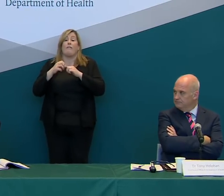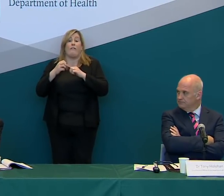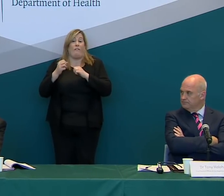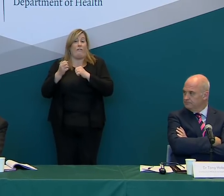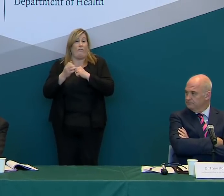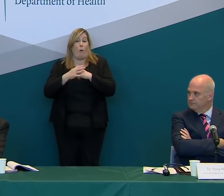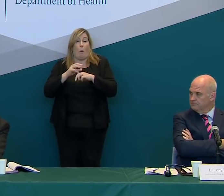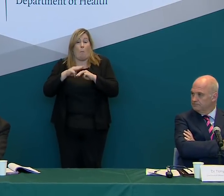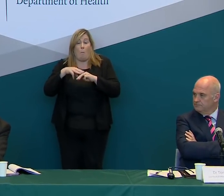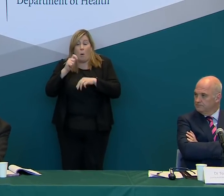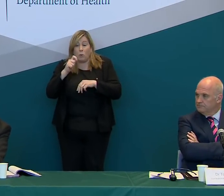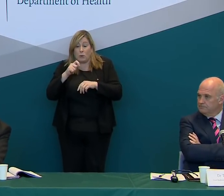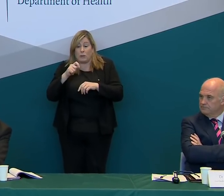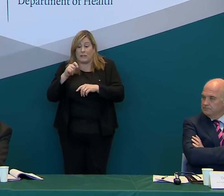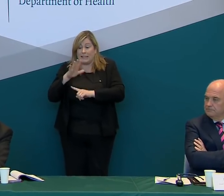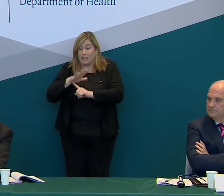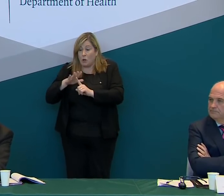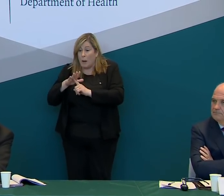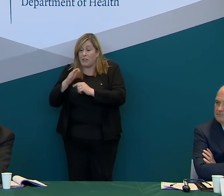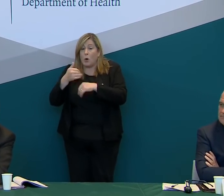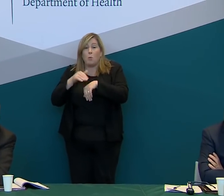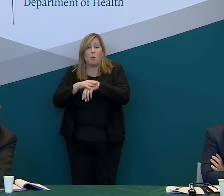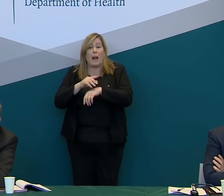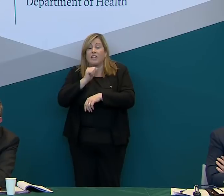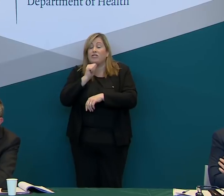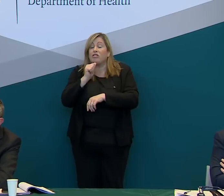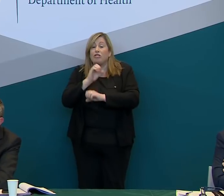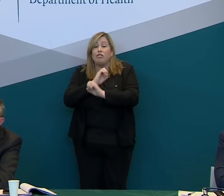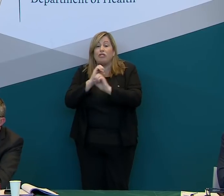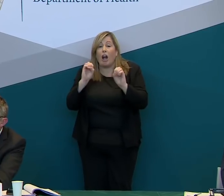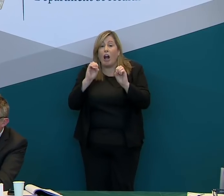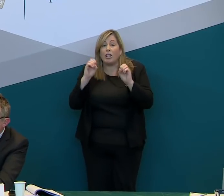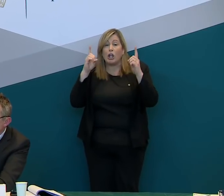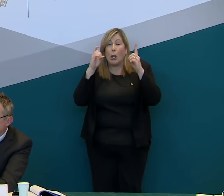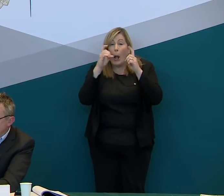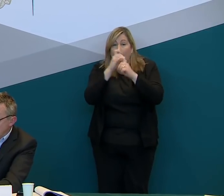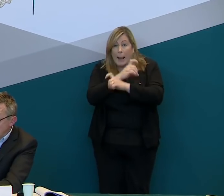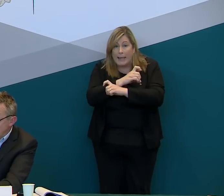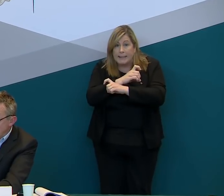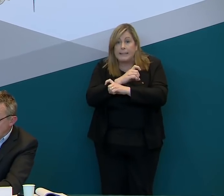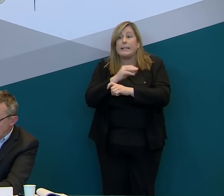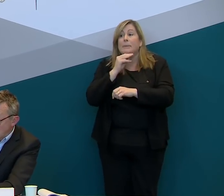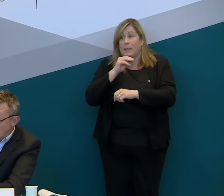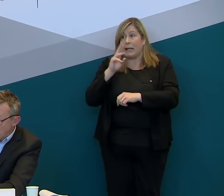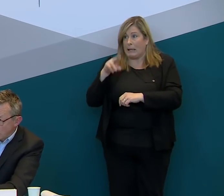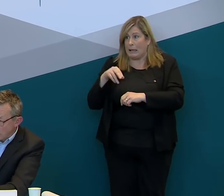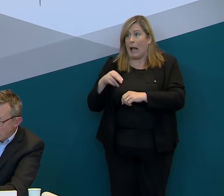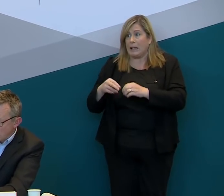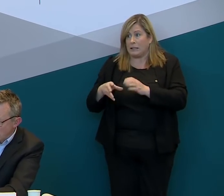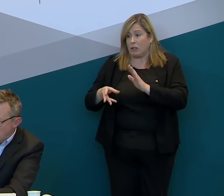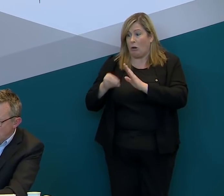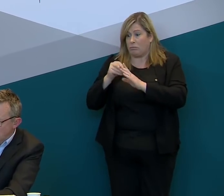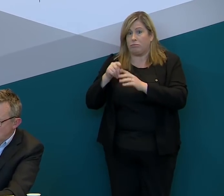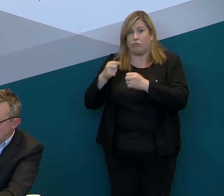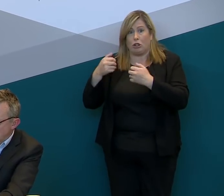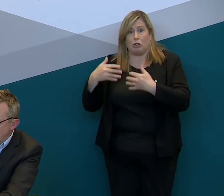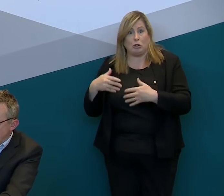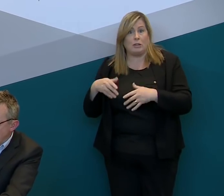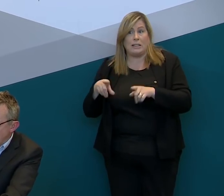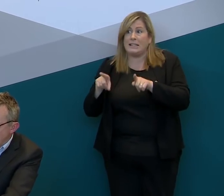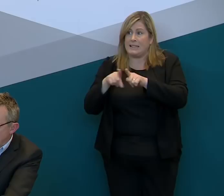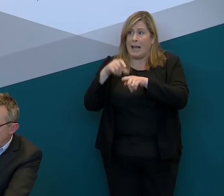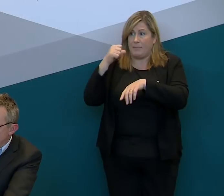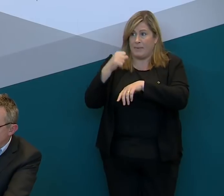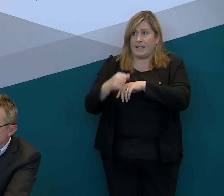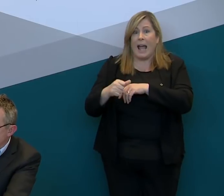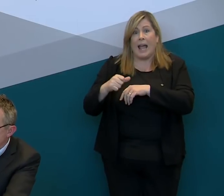those non-complex contact tracing, we're uploading the results on the same day that or initially the contact tracing on the same